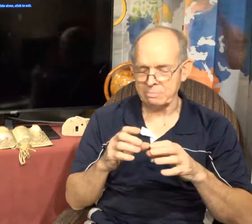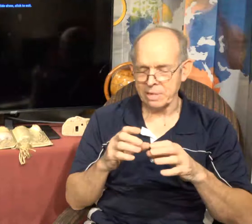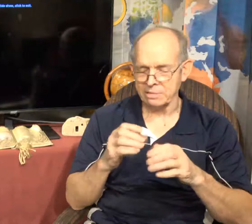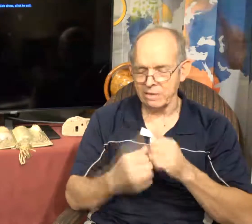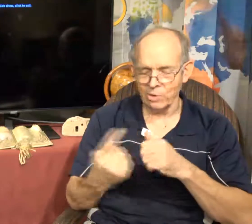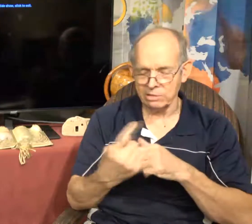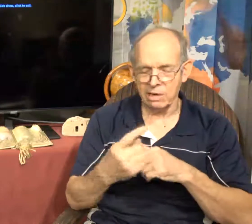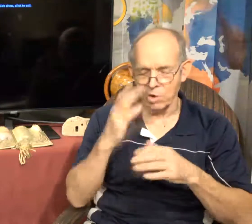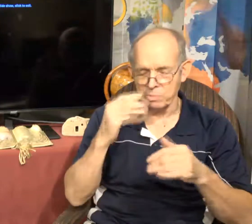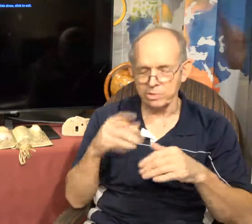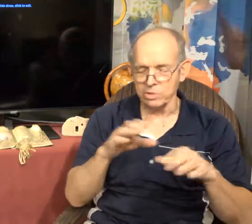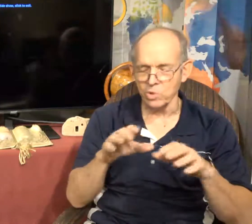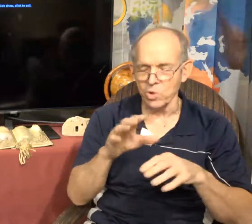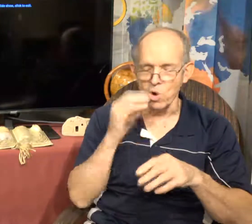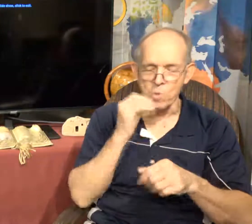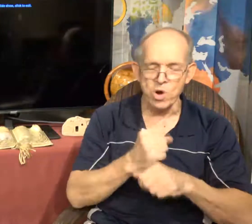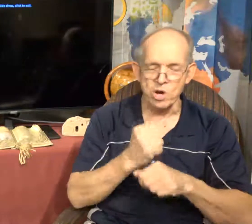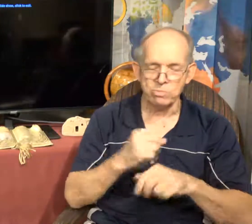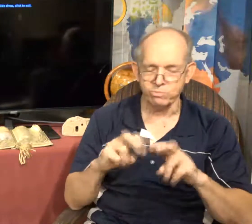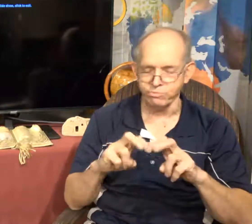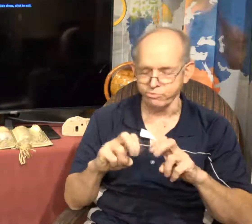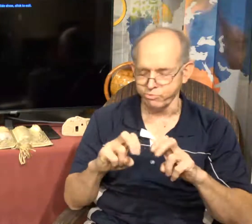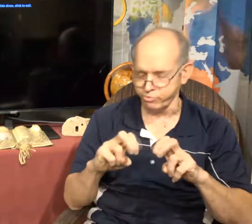Bless everyone that opens the studio home.